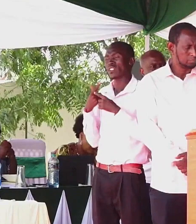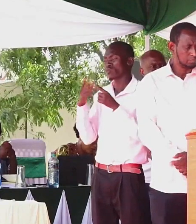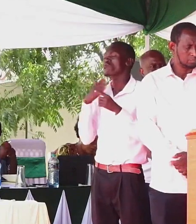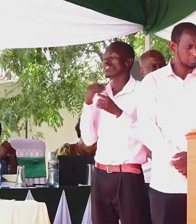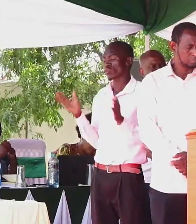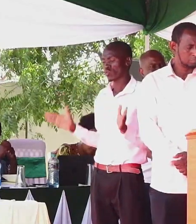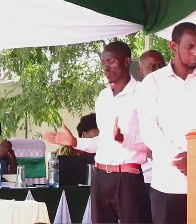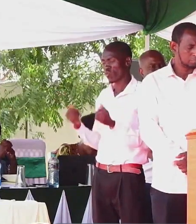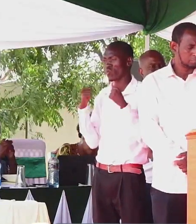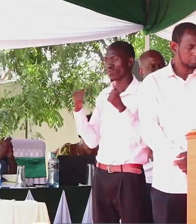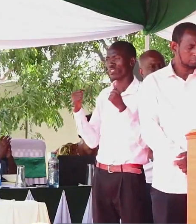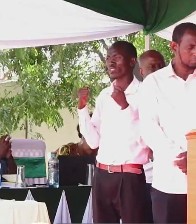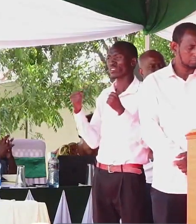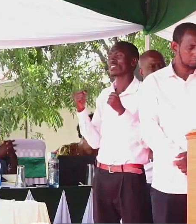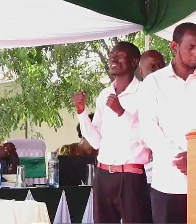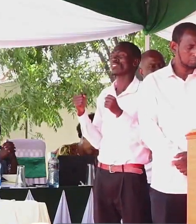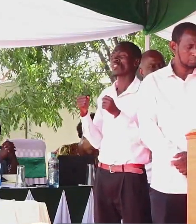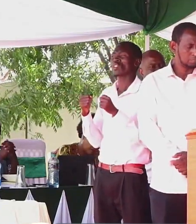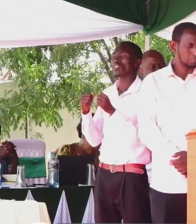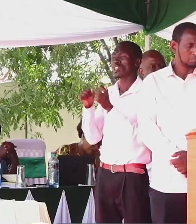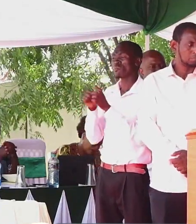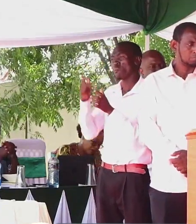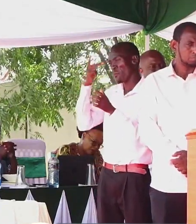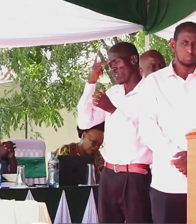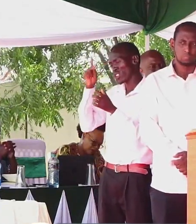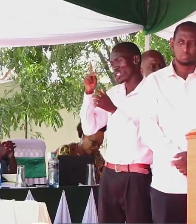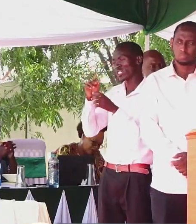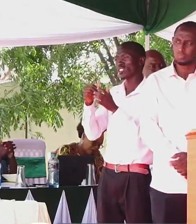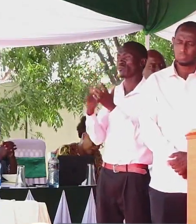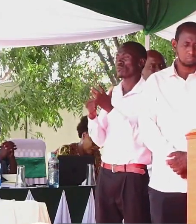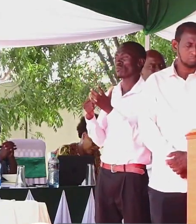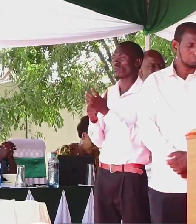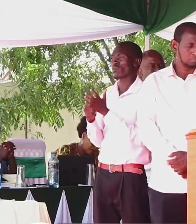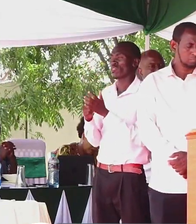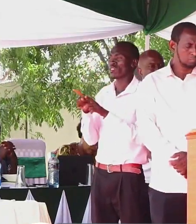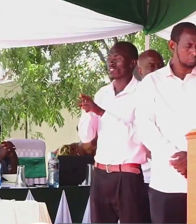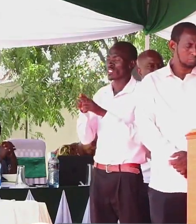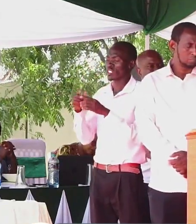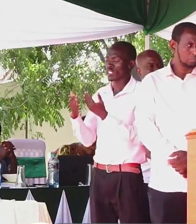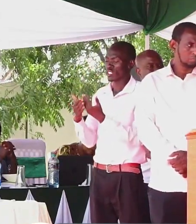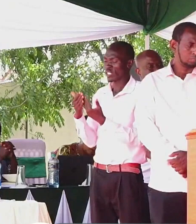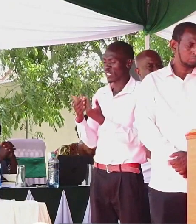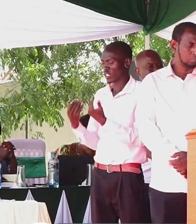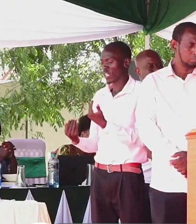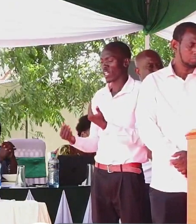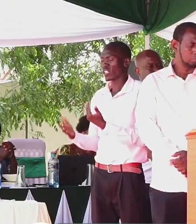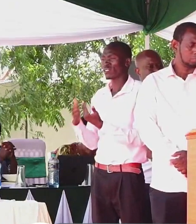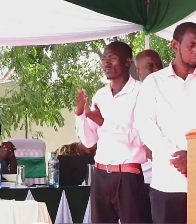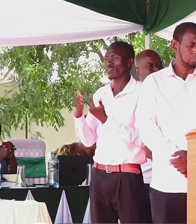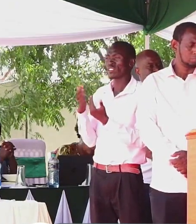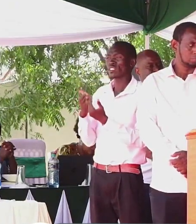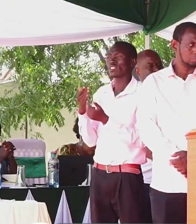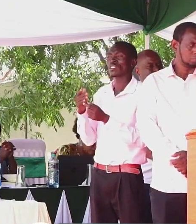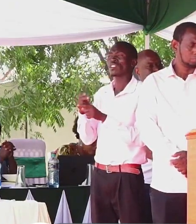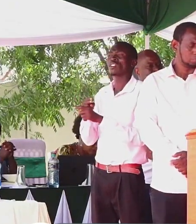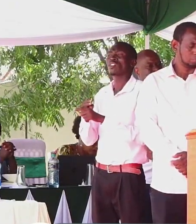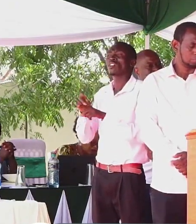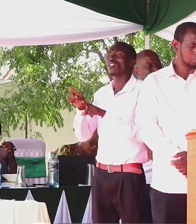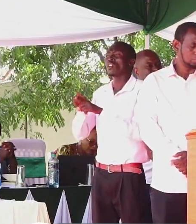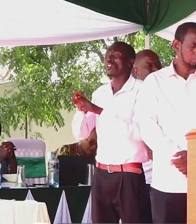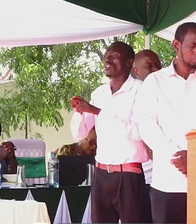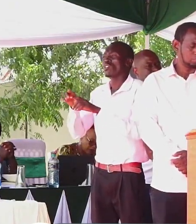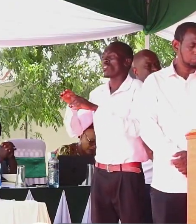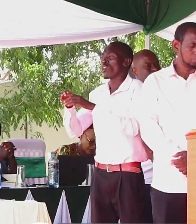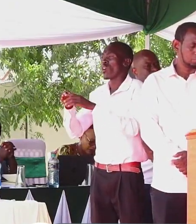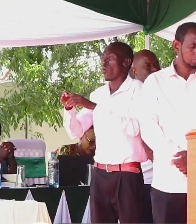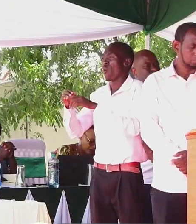the issue of policy issues and on childcare facilities. That is not there, but that